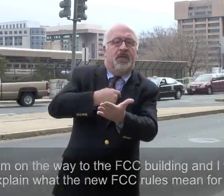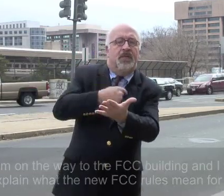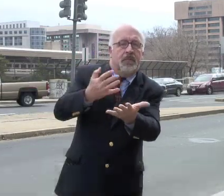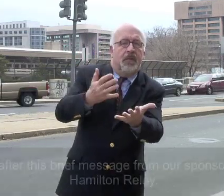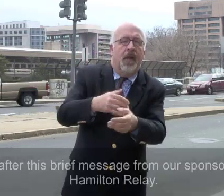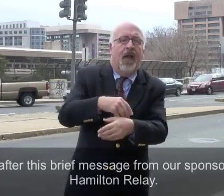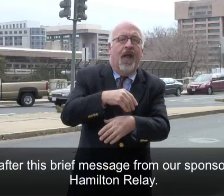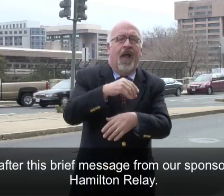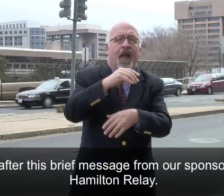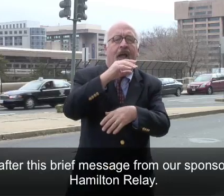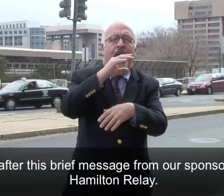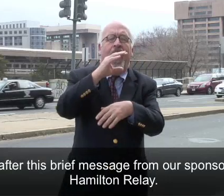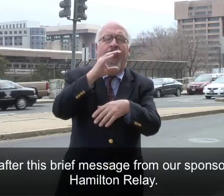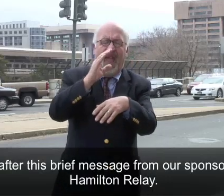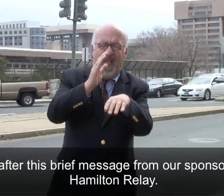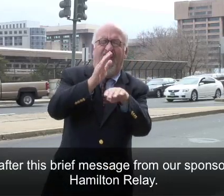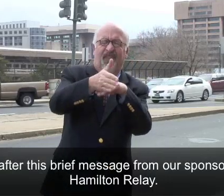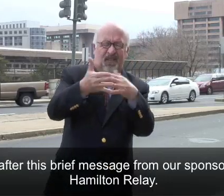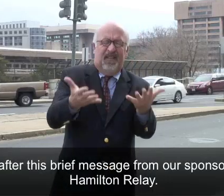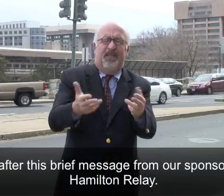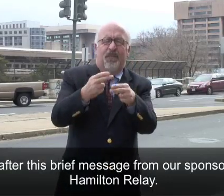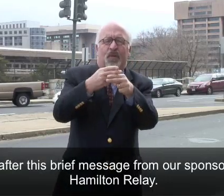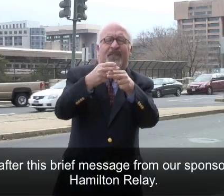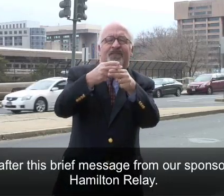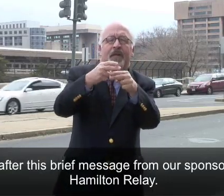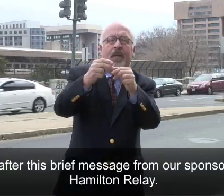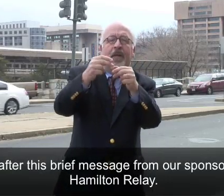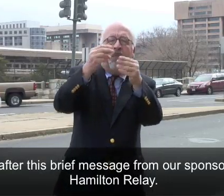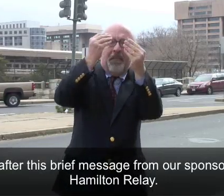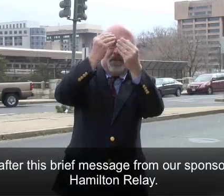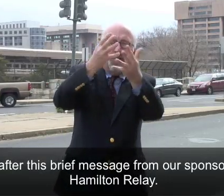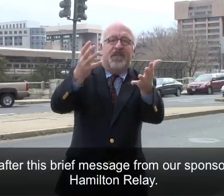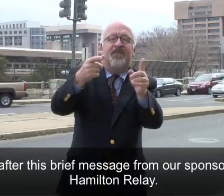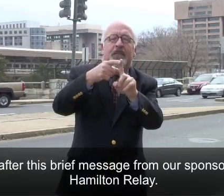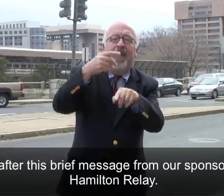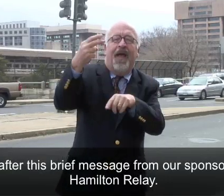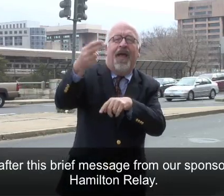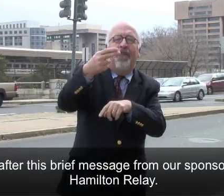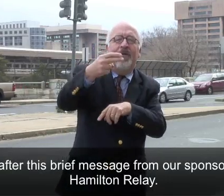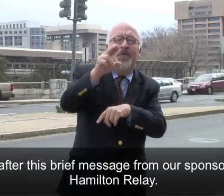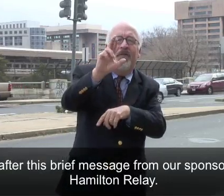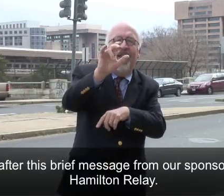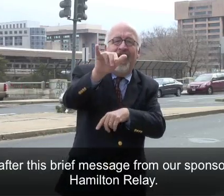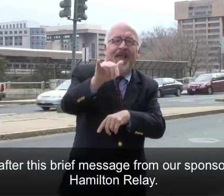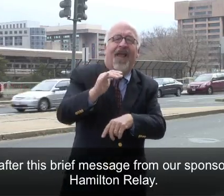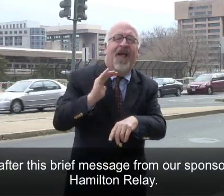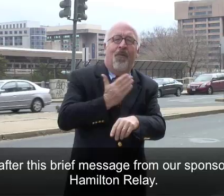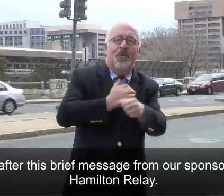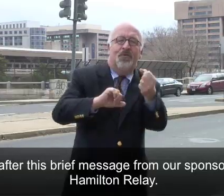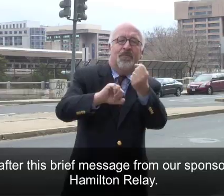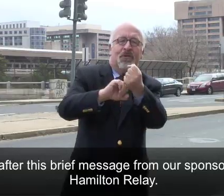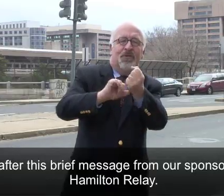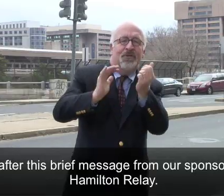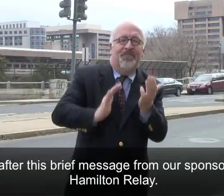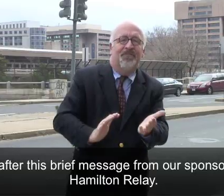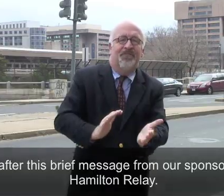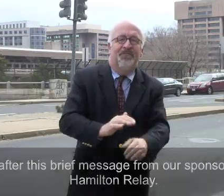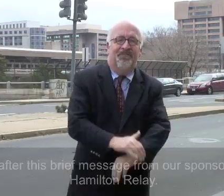us after this brief message from our sponsor, Hamilton Relay.